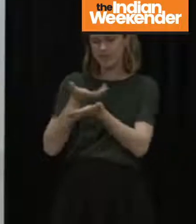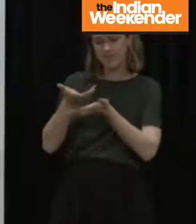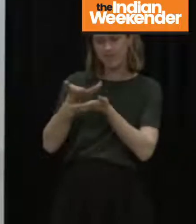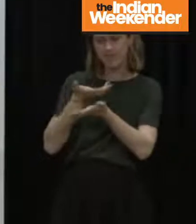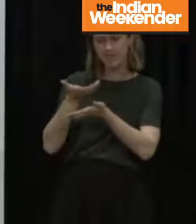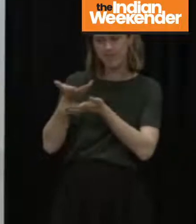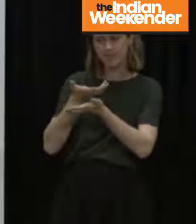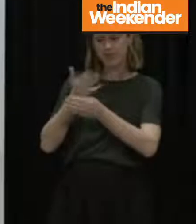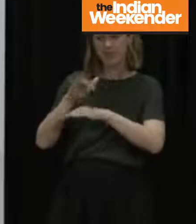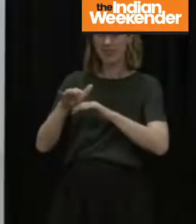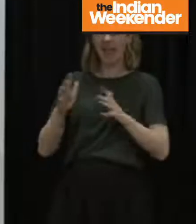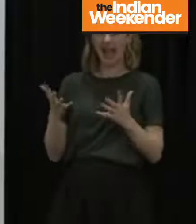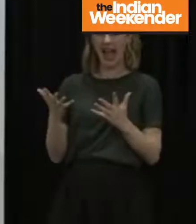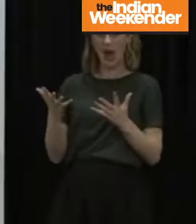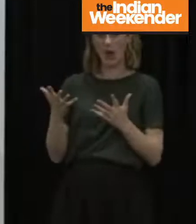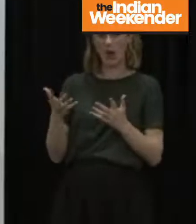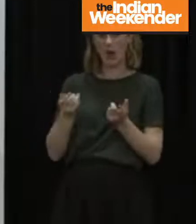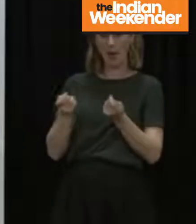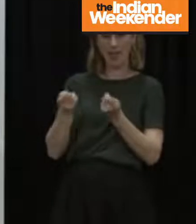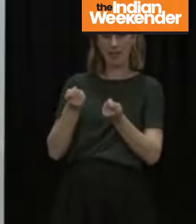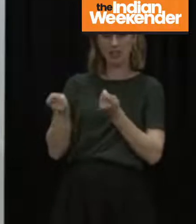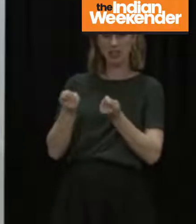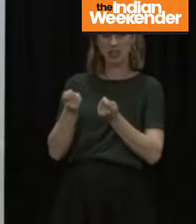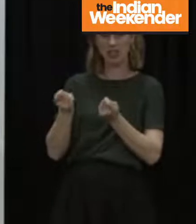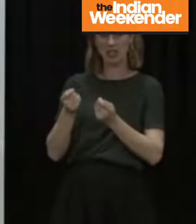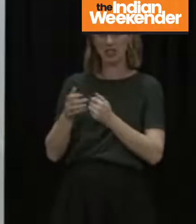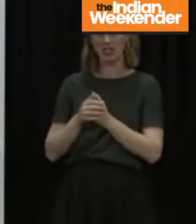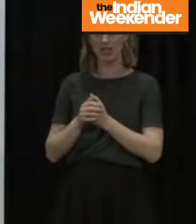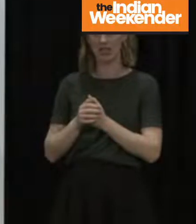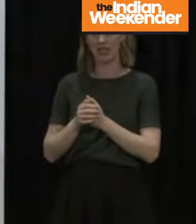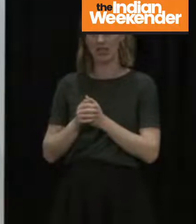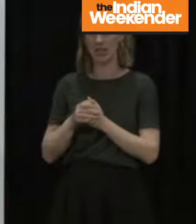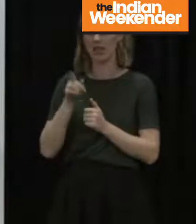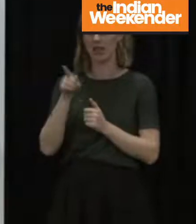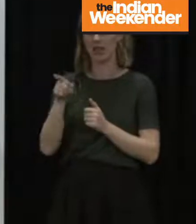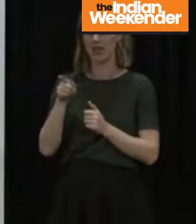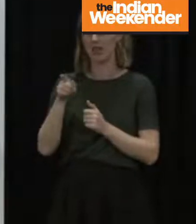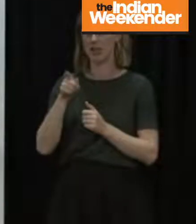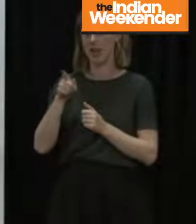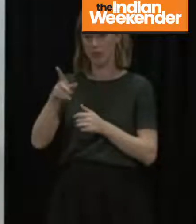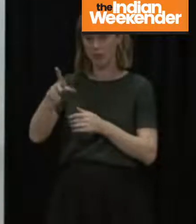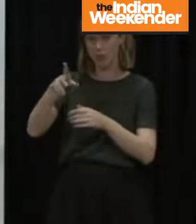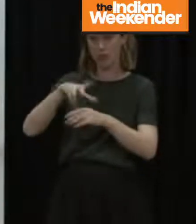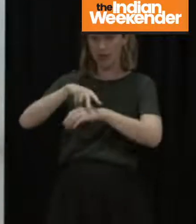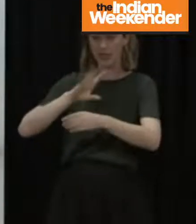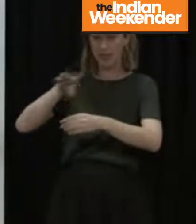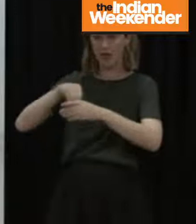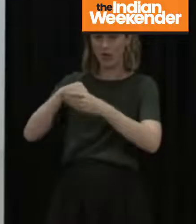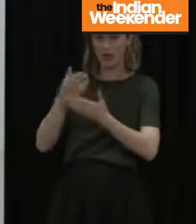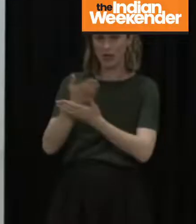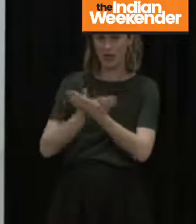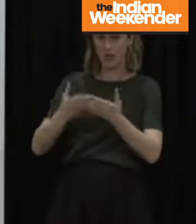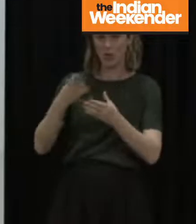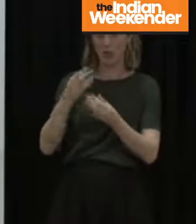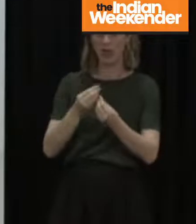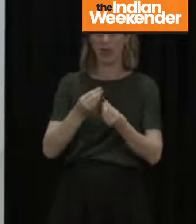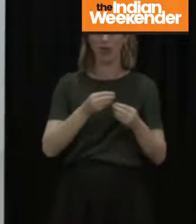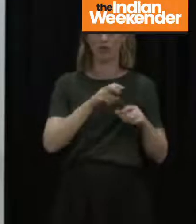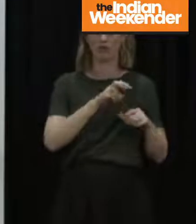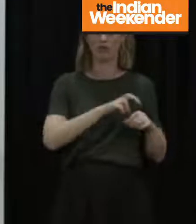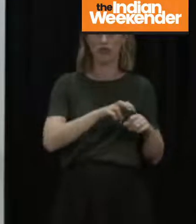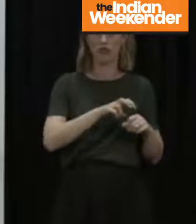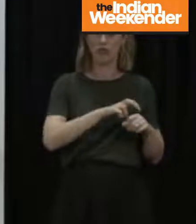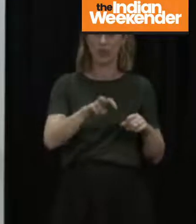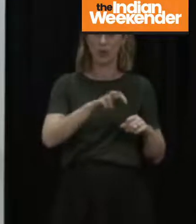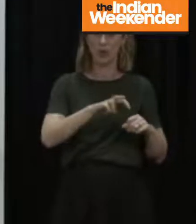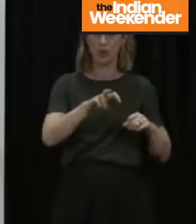were talking about how we would manage it with police, and they were very closely involved in those discussions with Wakatahi and the Ministry of